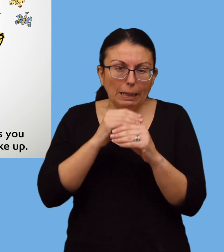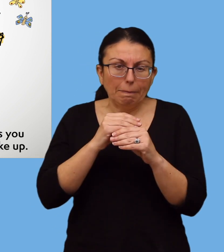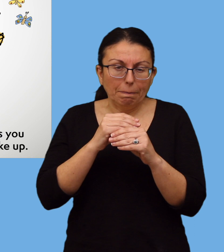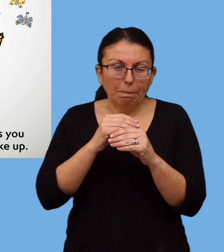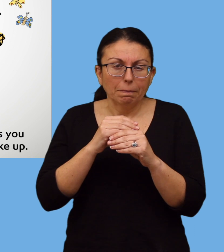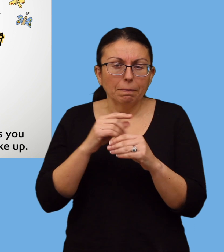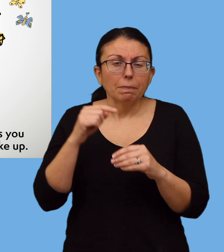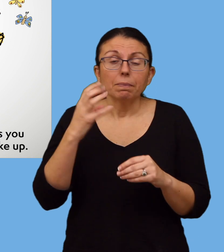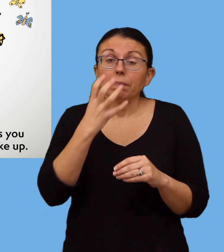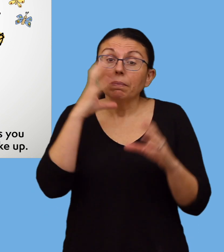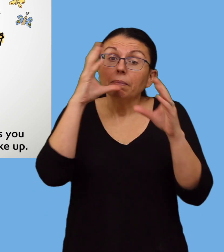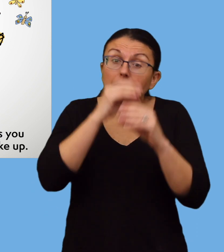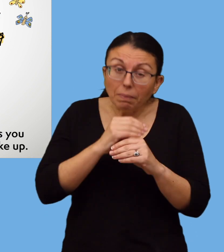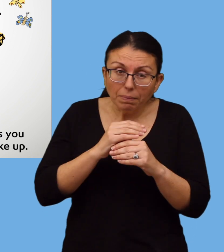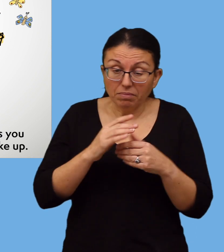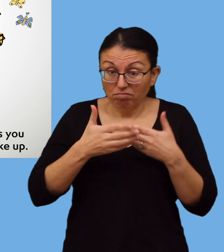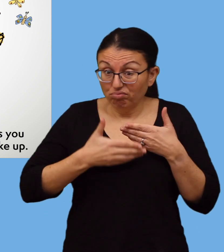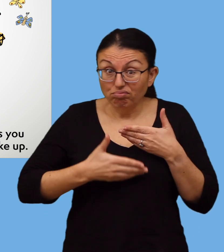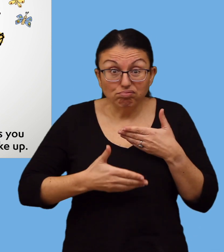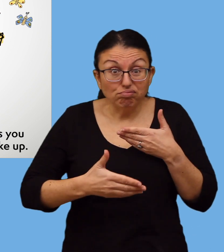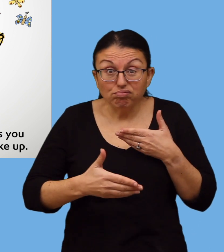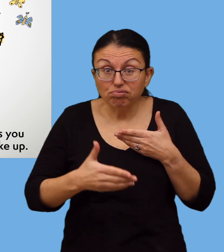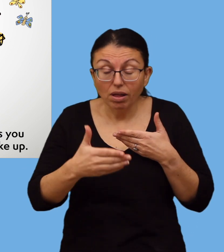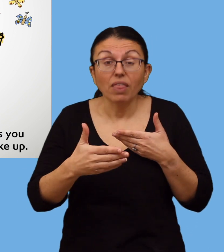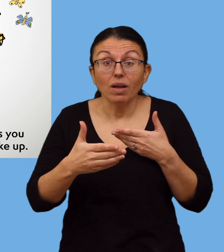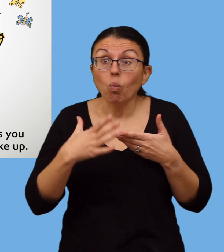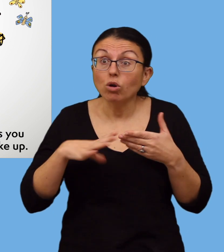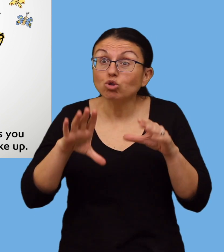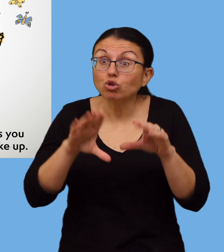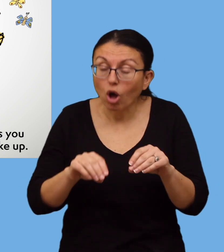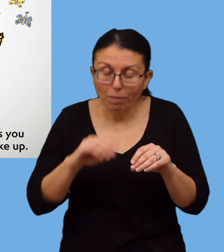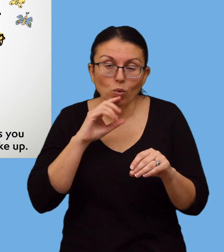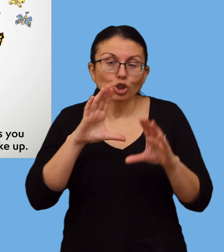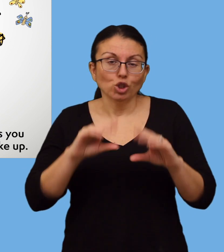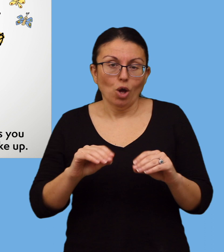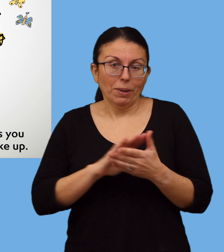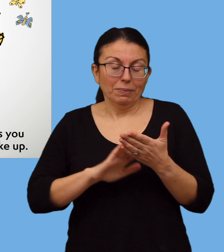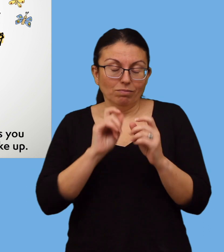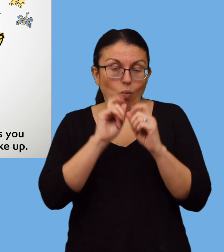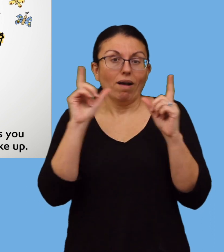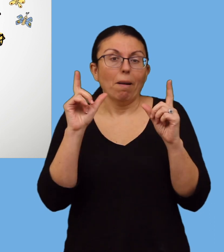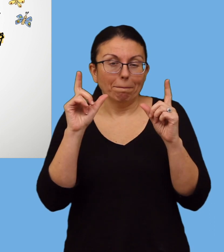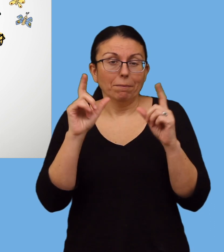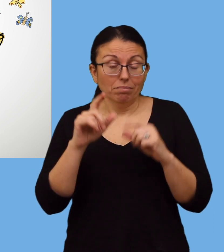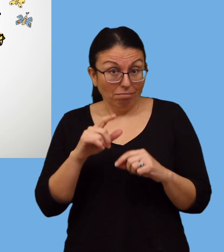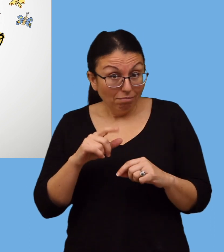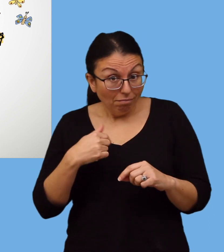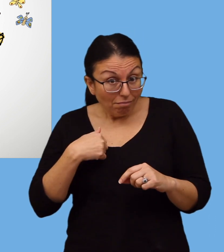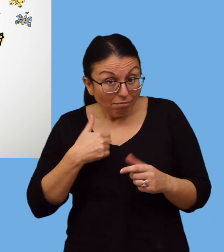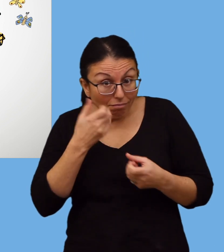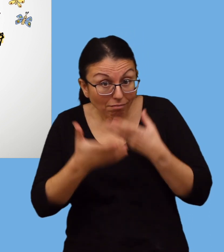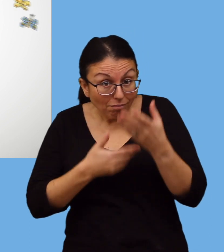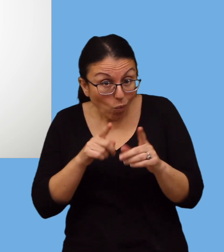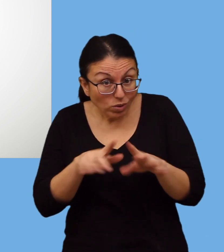The doctor gives you an anaesthetic for as long as you need it, and when they stop the anaesthetic, you wake up. Shall I tell you what